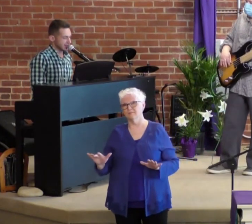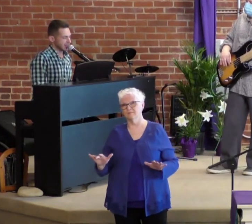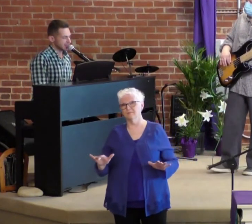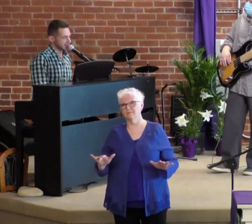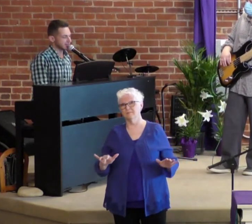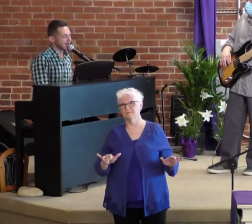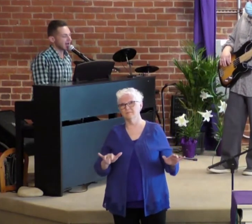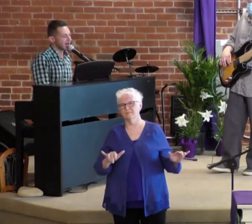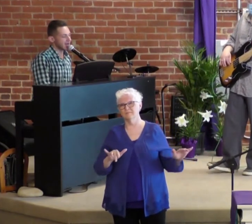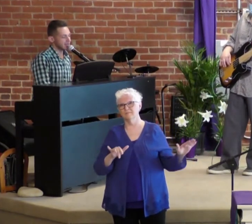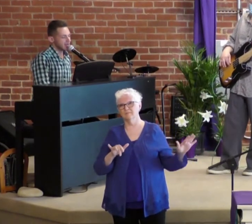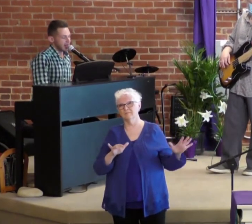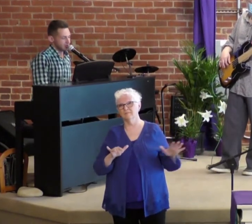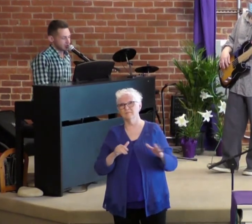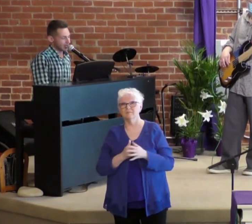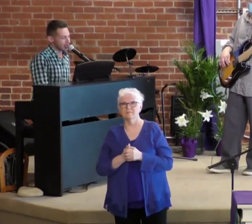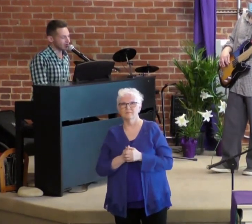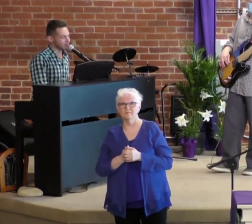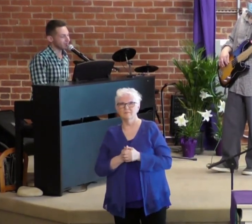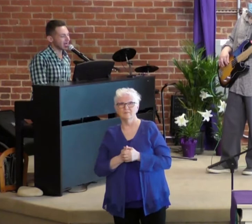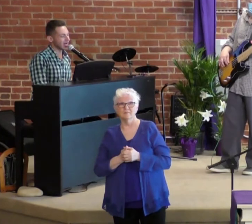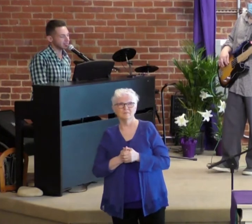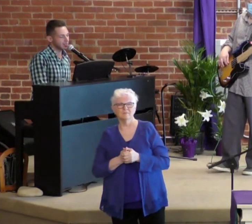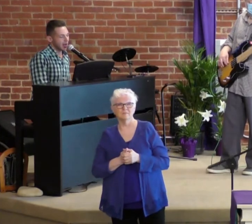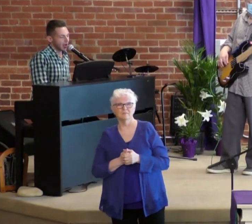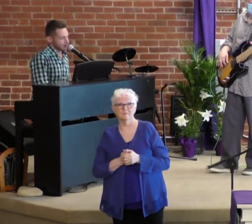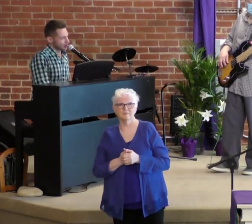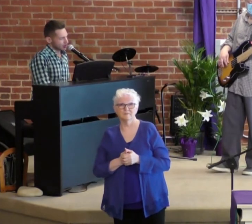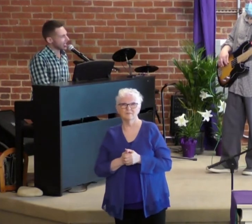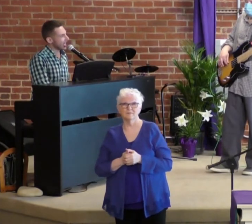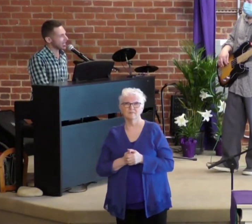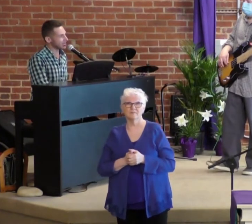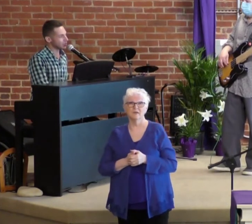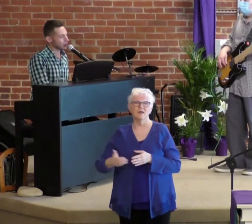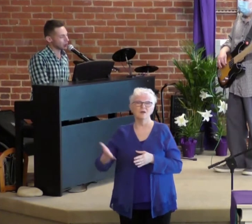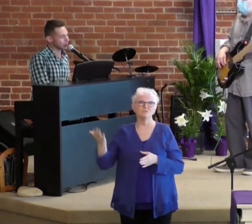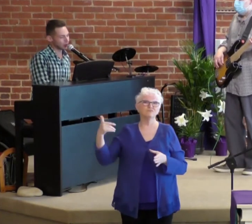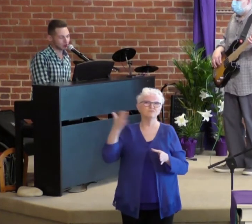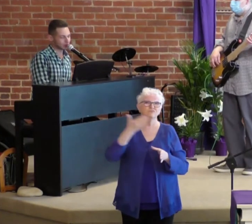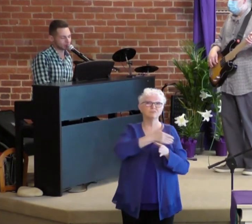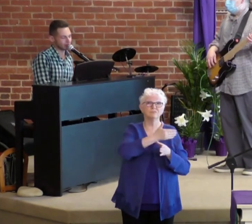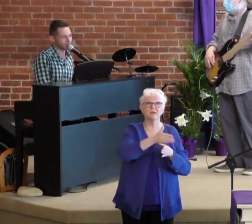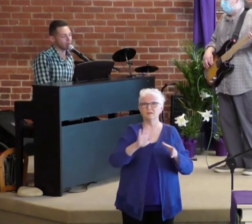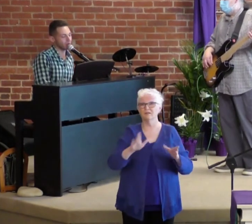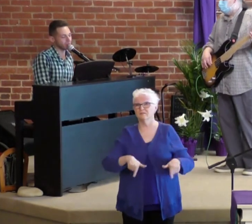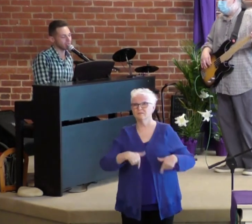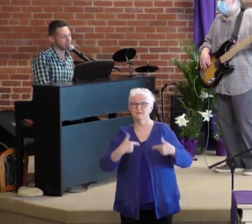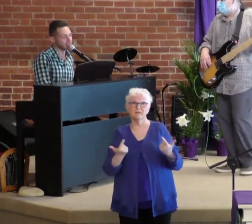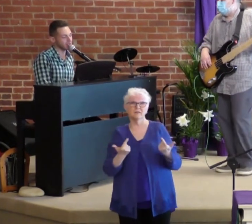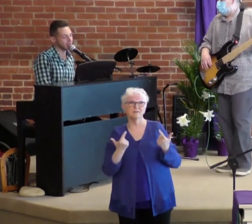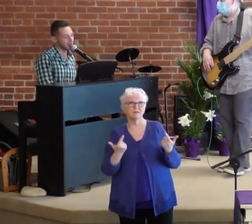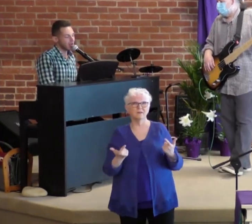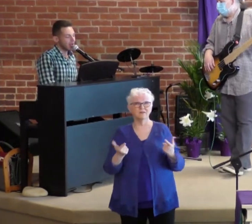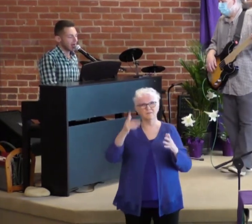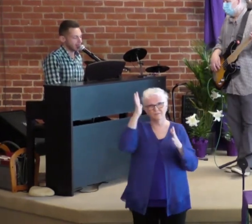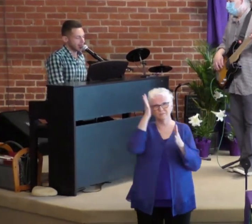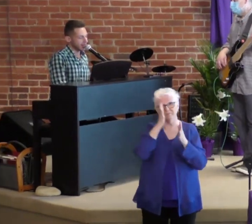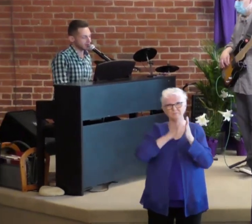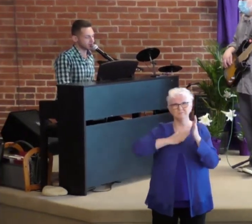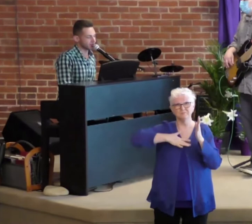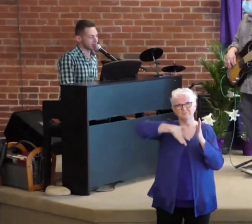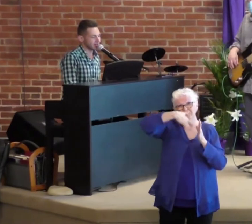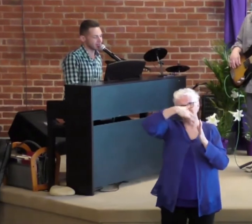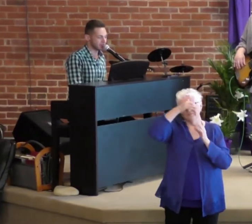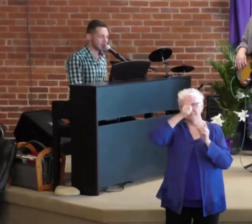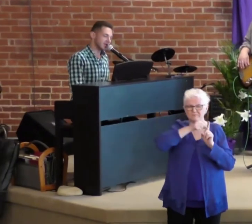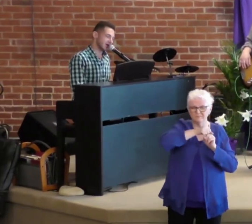I can't deny I'm terrified of the shadows before me. I